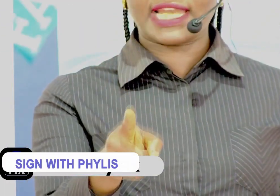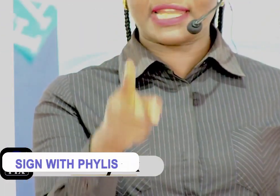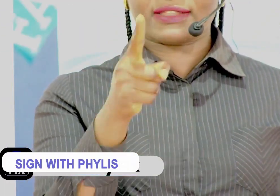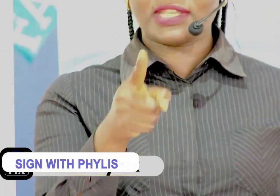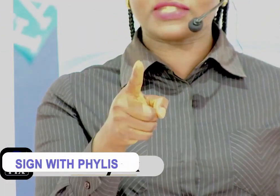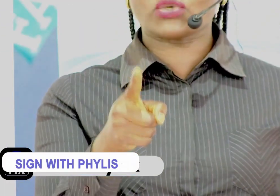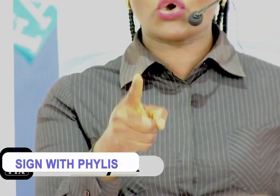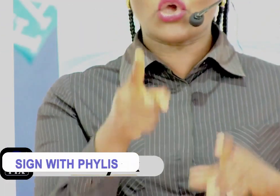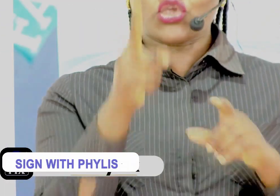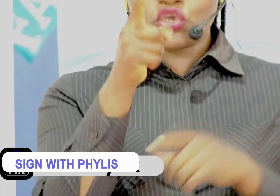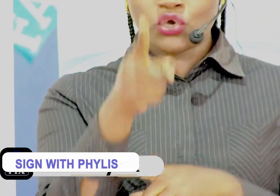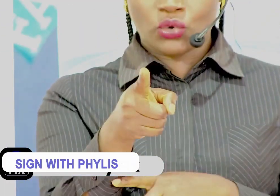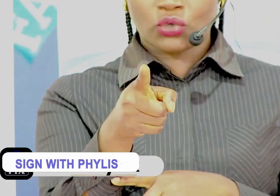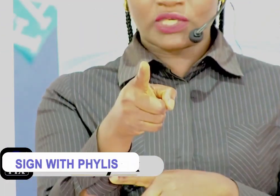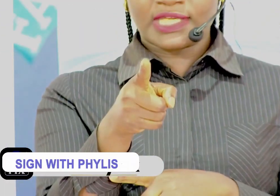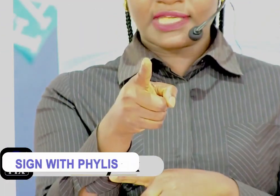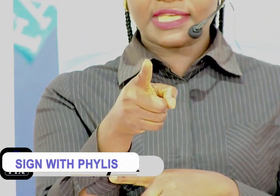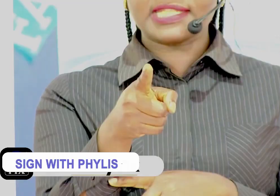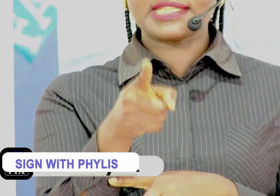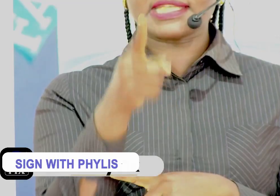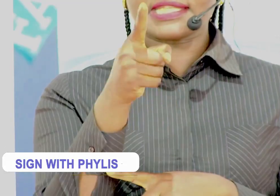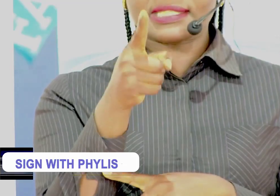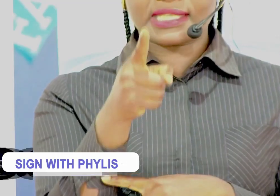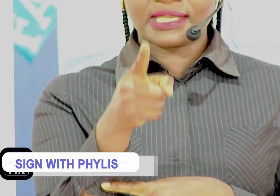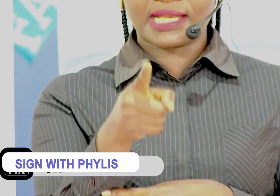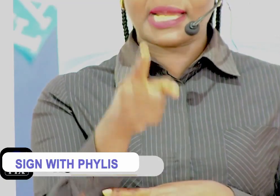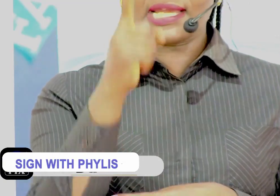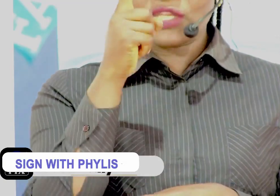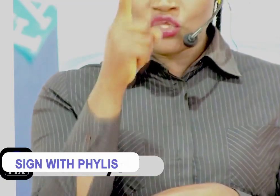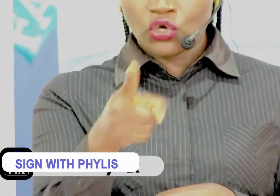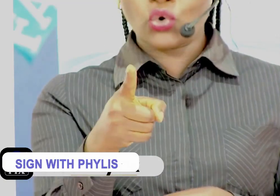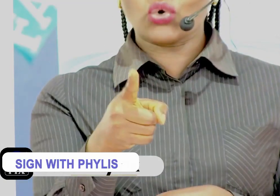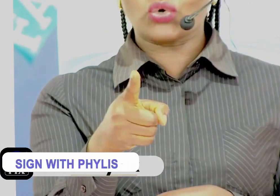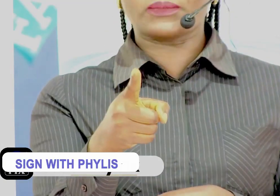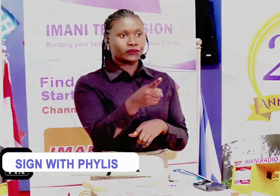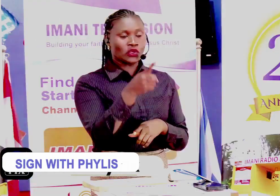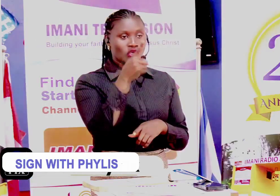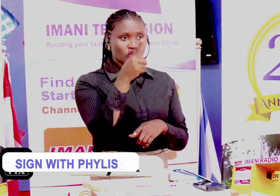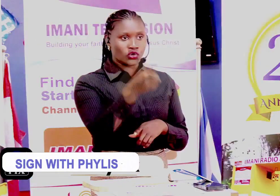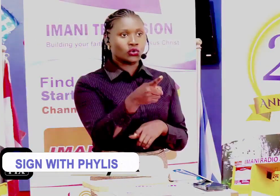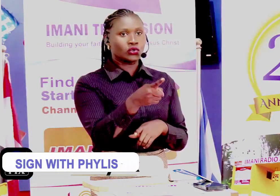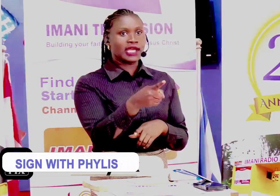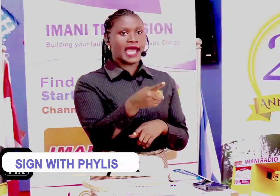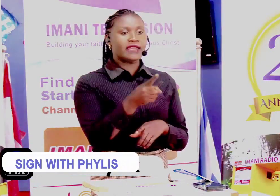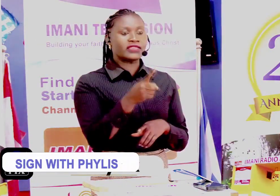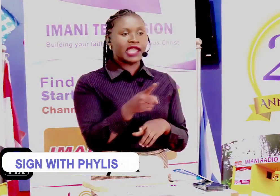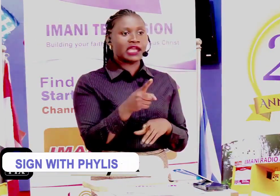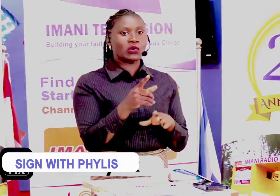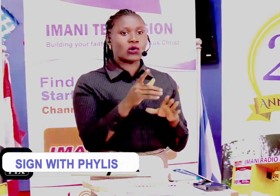this. So you. This is singular. You. You. And then we also